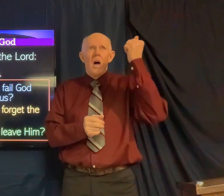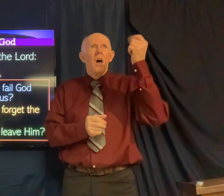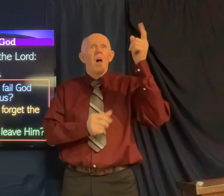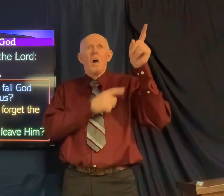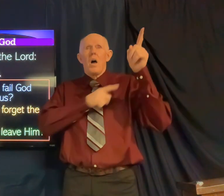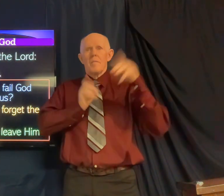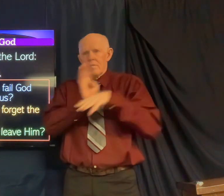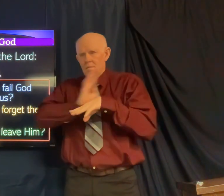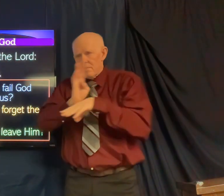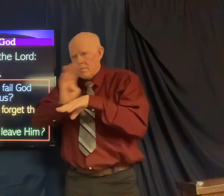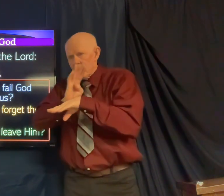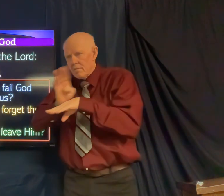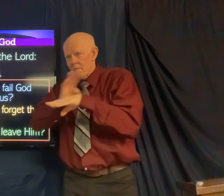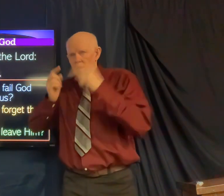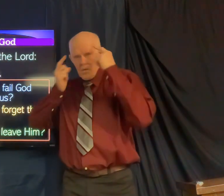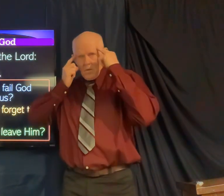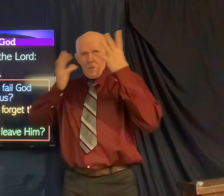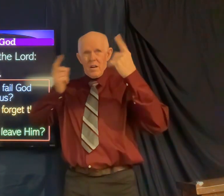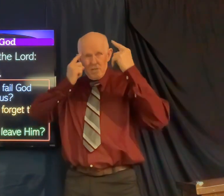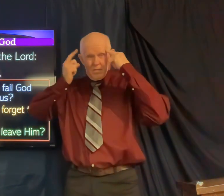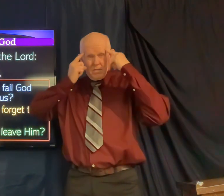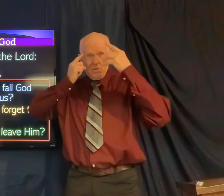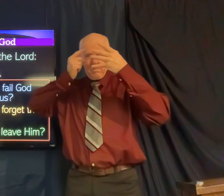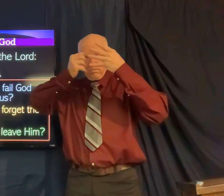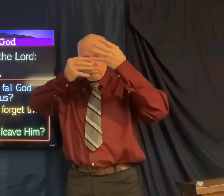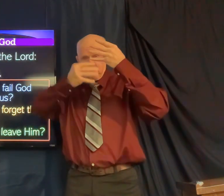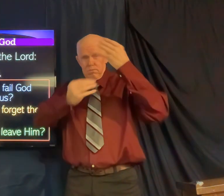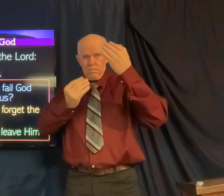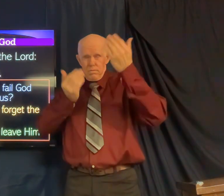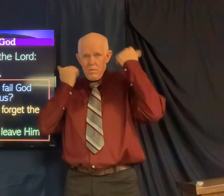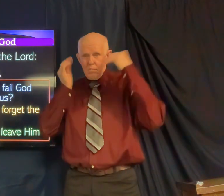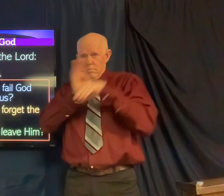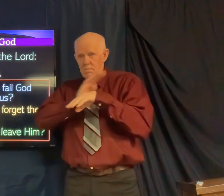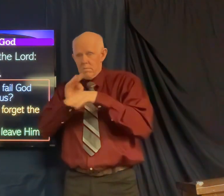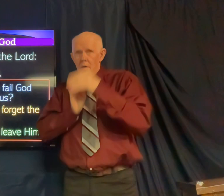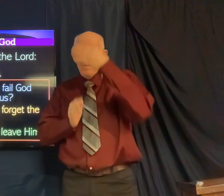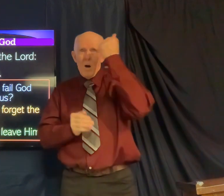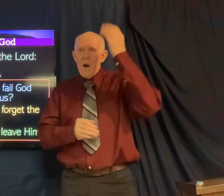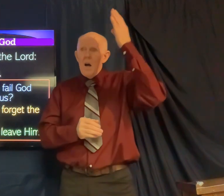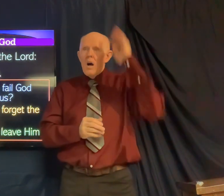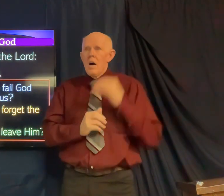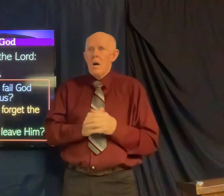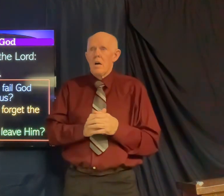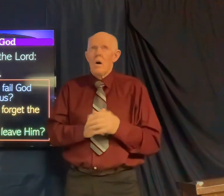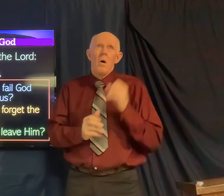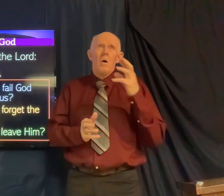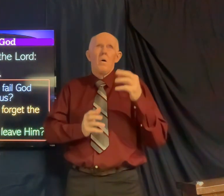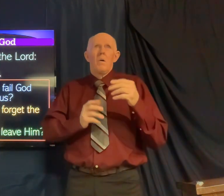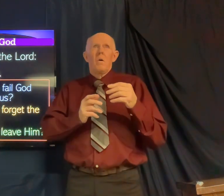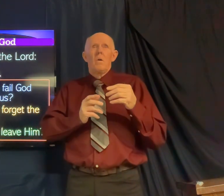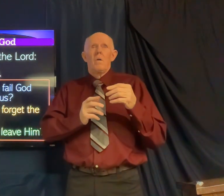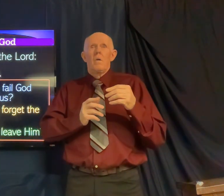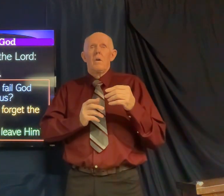They forget. They're busy. They don't think about the Lord. They're overwhelmed with their busy life.